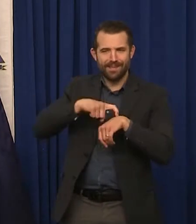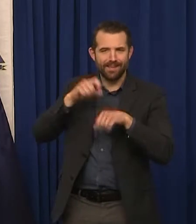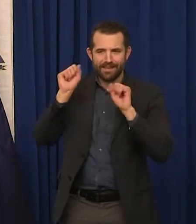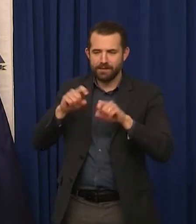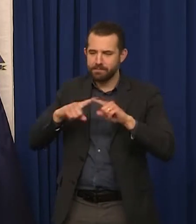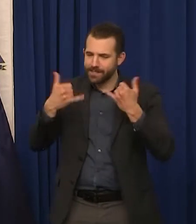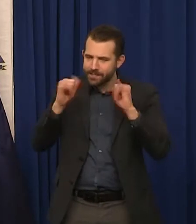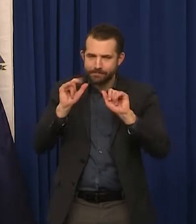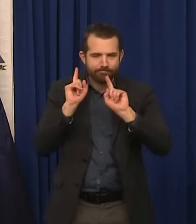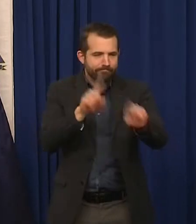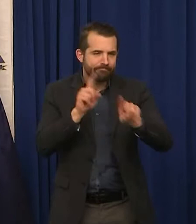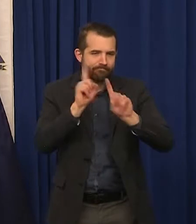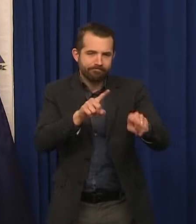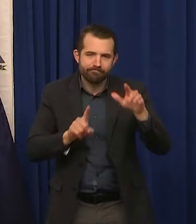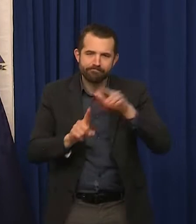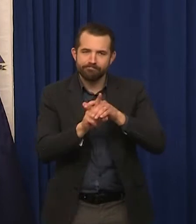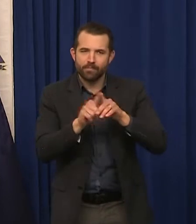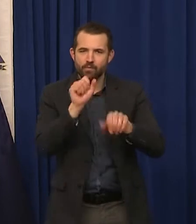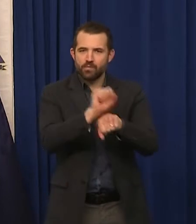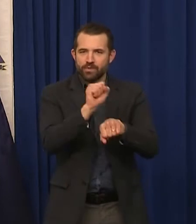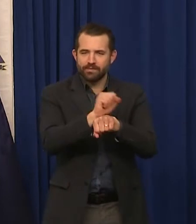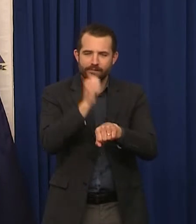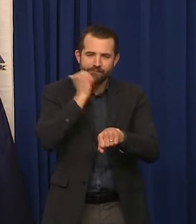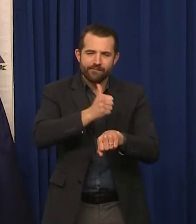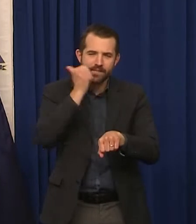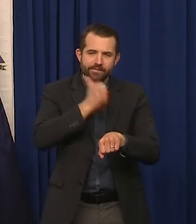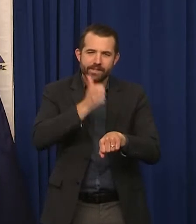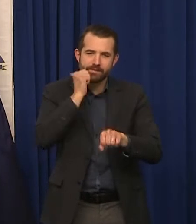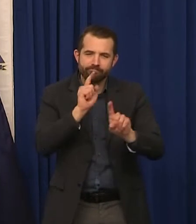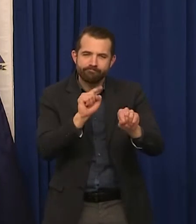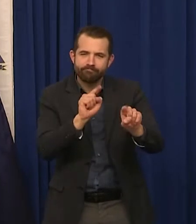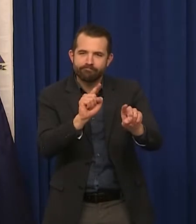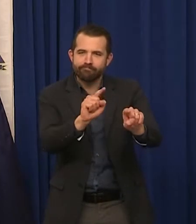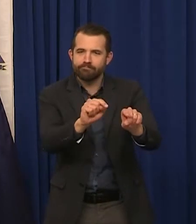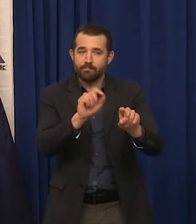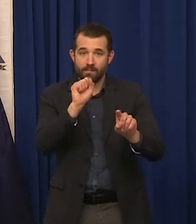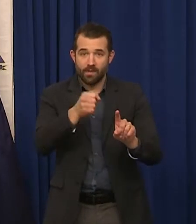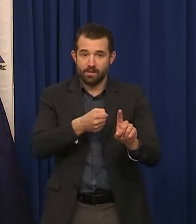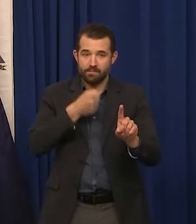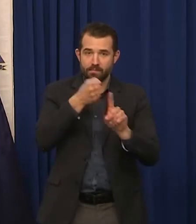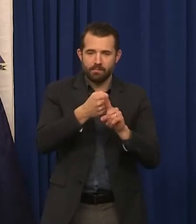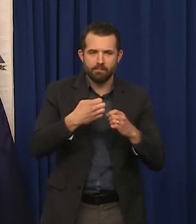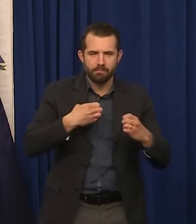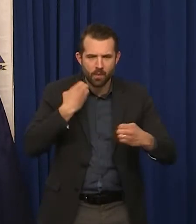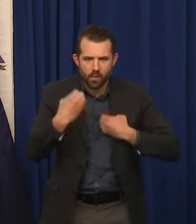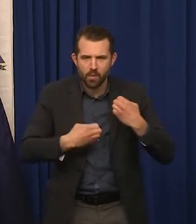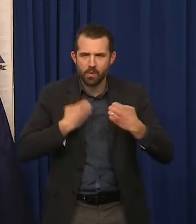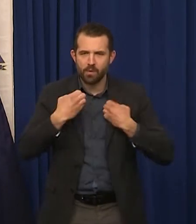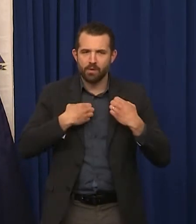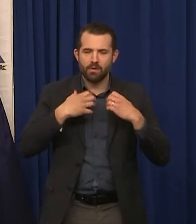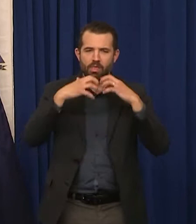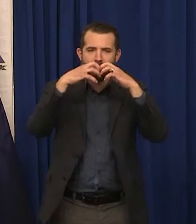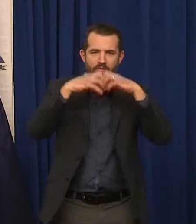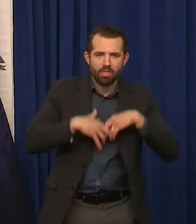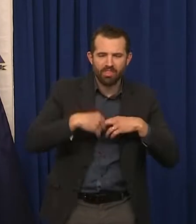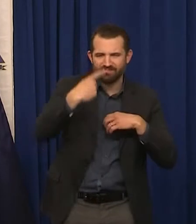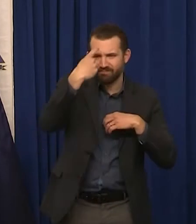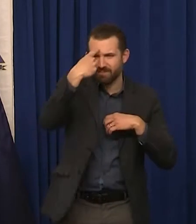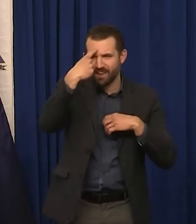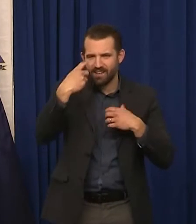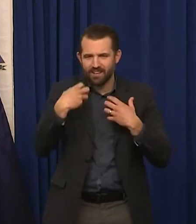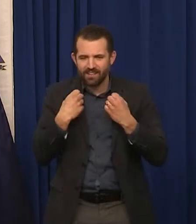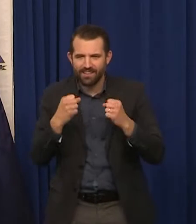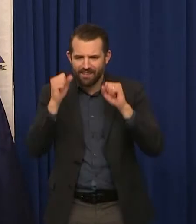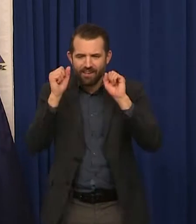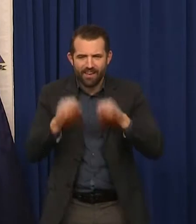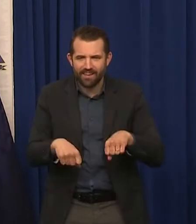an emotional toll on individuals who are doing so. And that's why today, the Mills